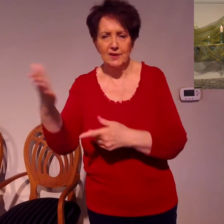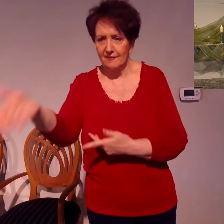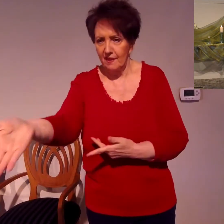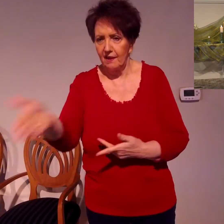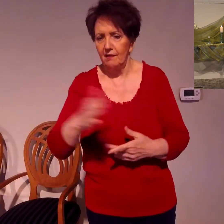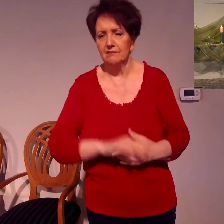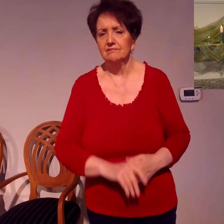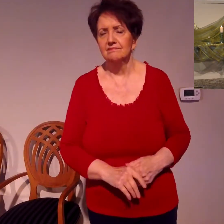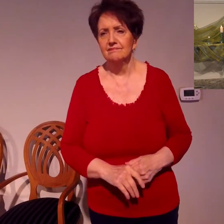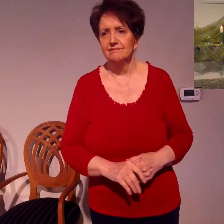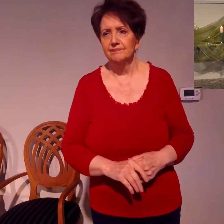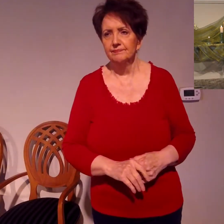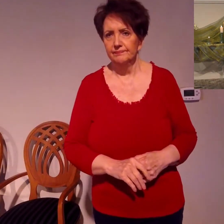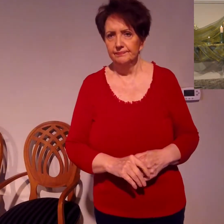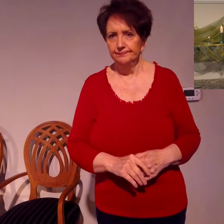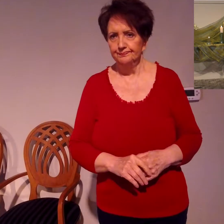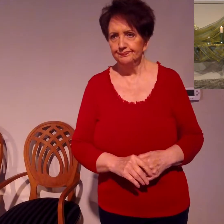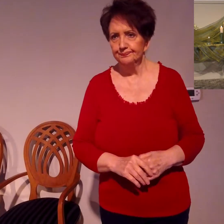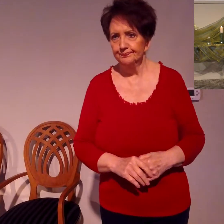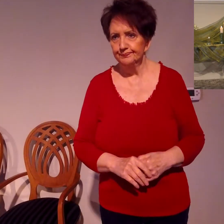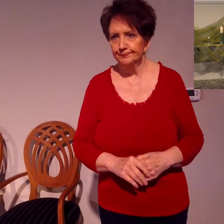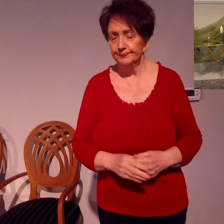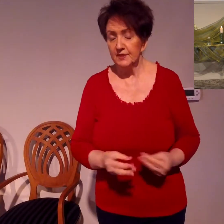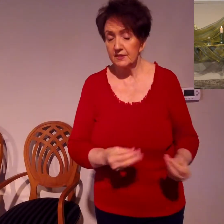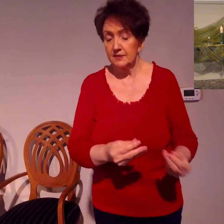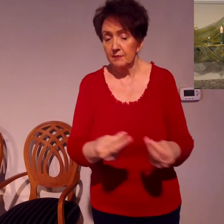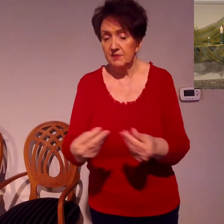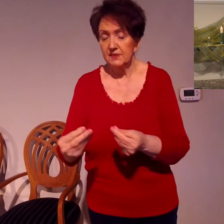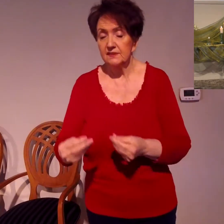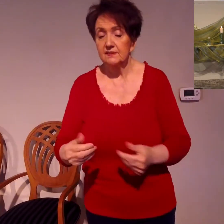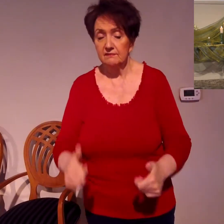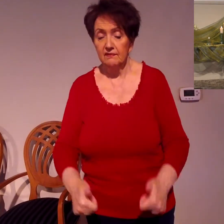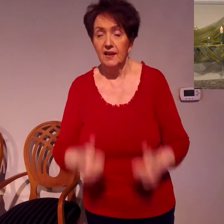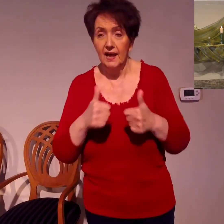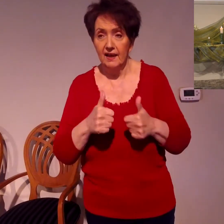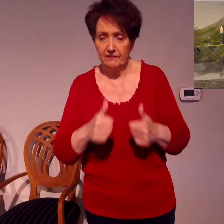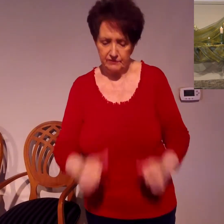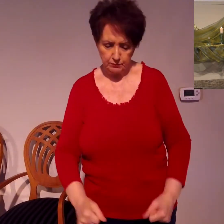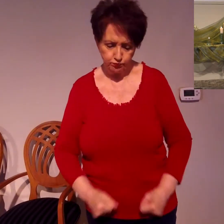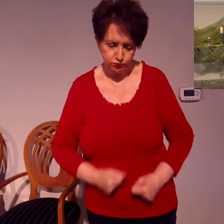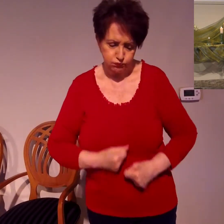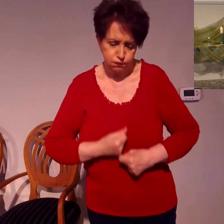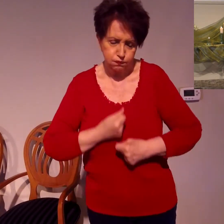it. This substance of life is moving through us too. It's just